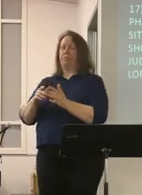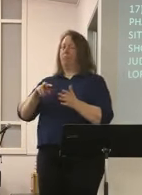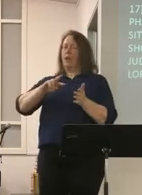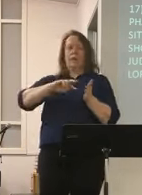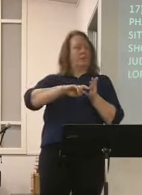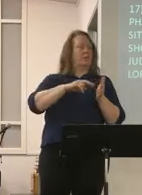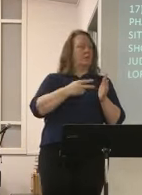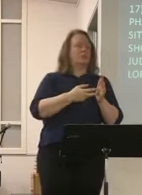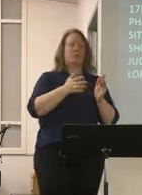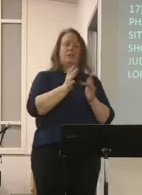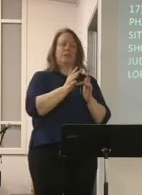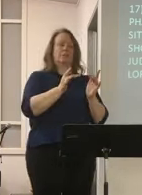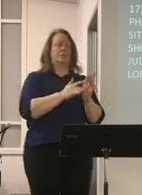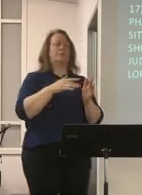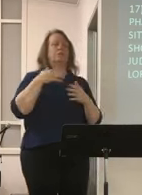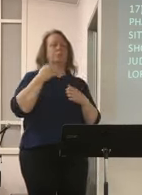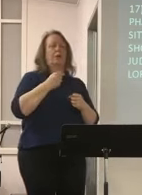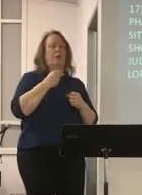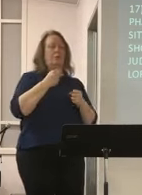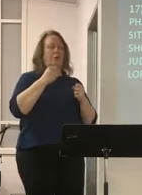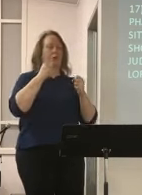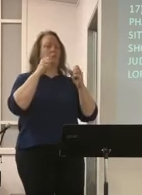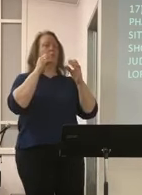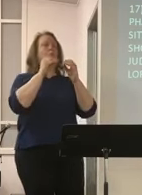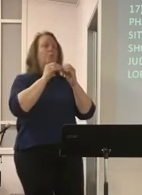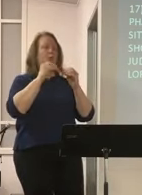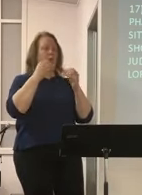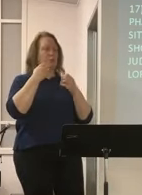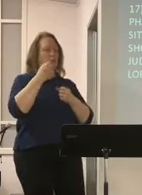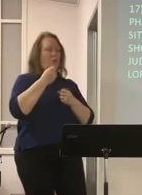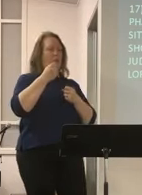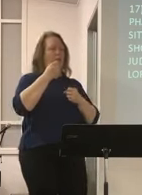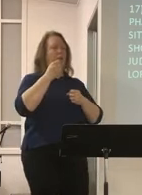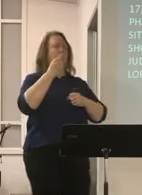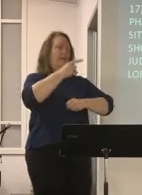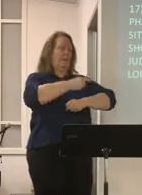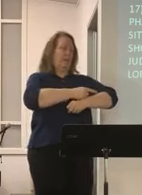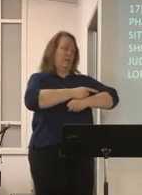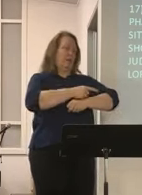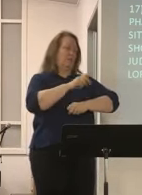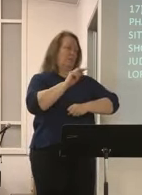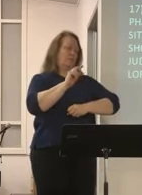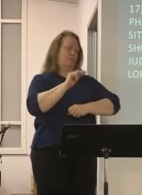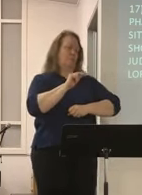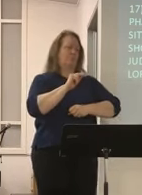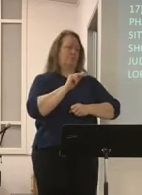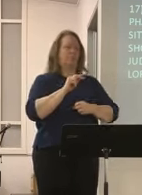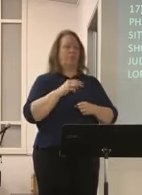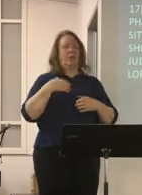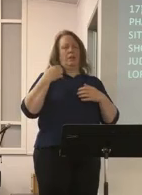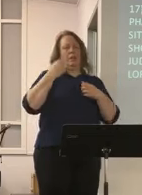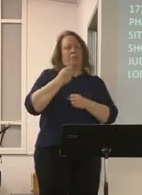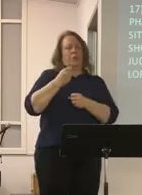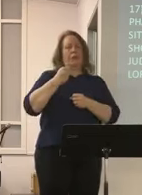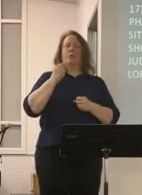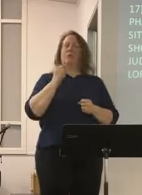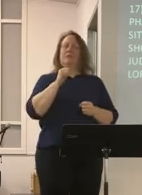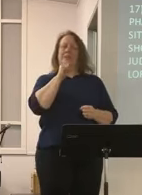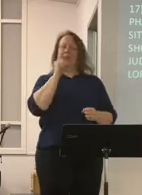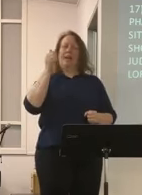power was stronger that day than other days. His power didn't go up and down. His power